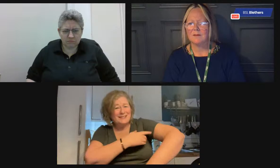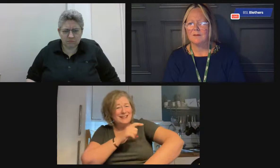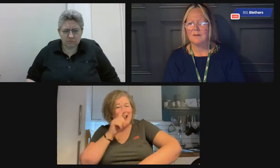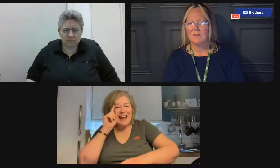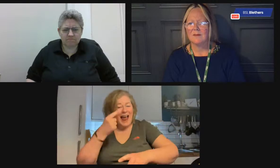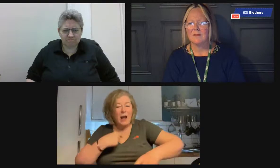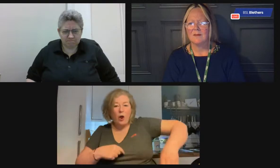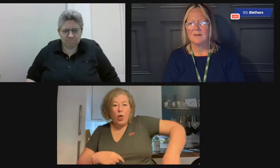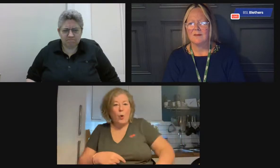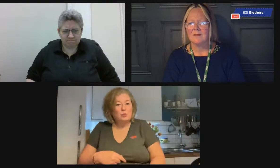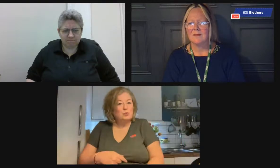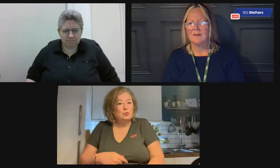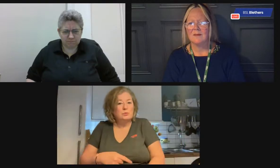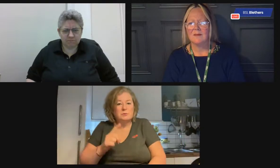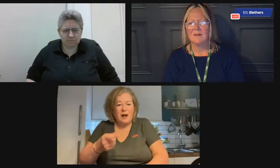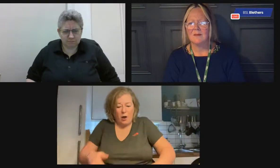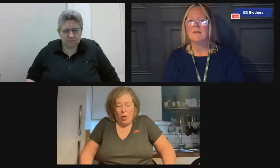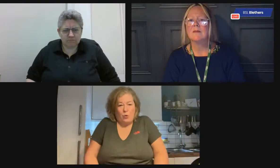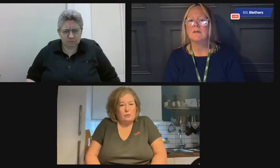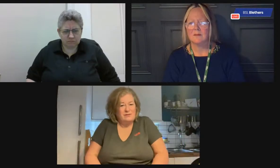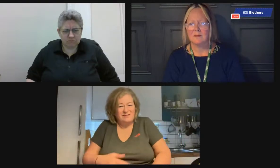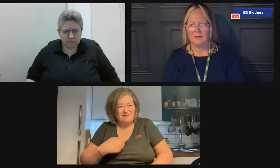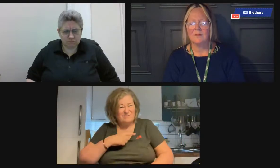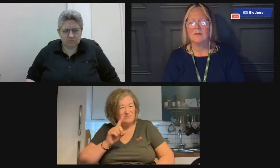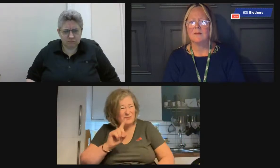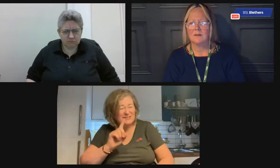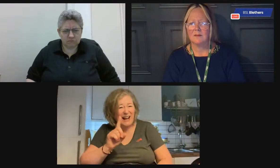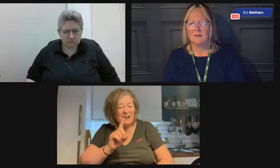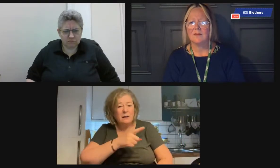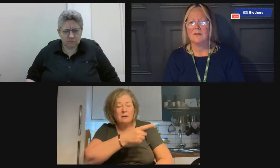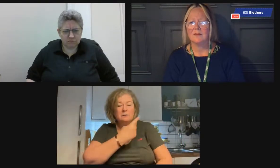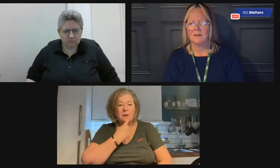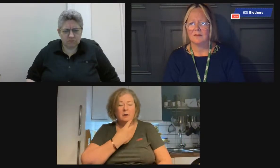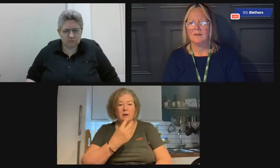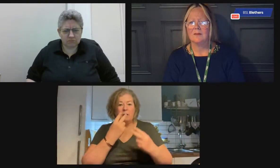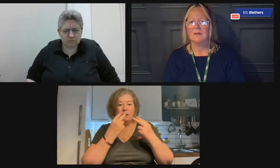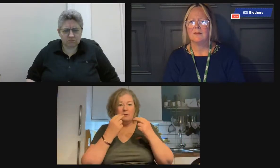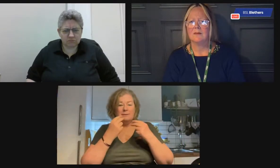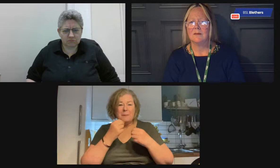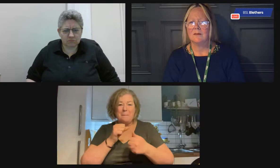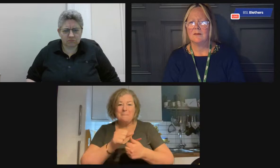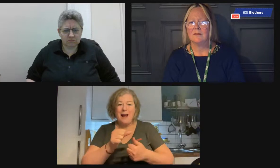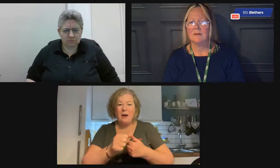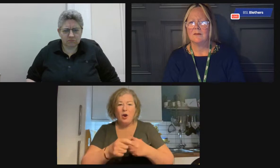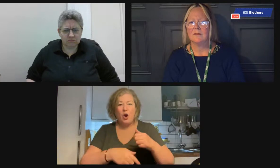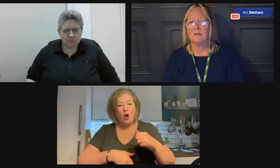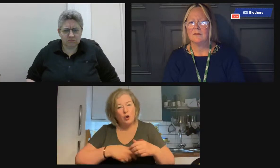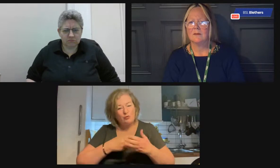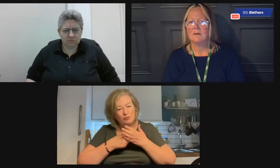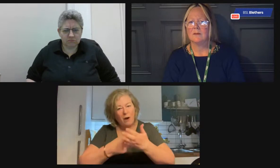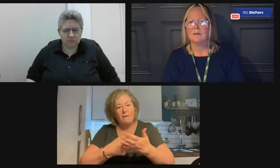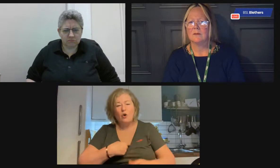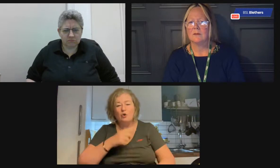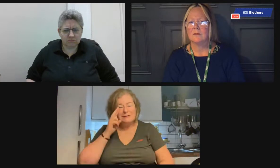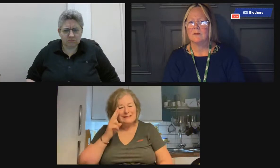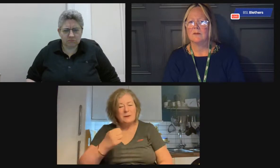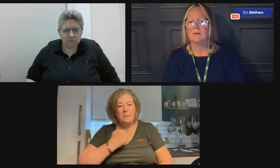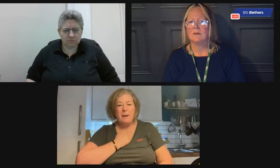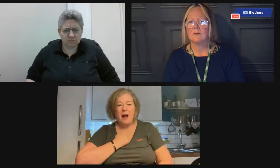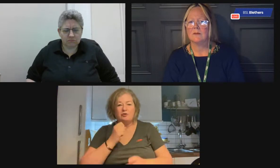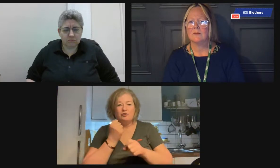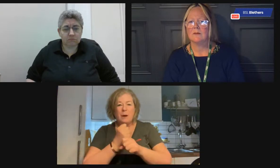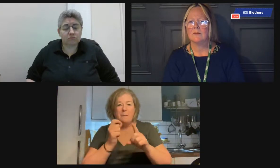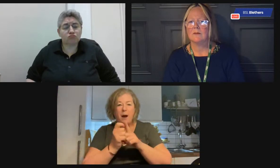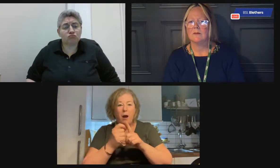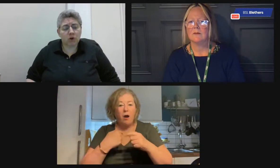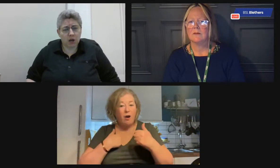rid of it. So it was pure accident that I actually said to the physiotherapist, "Look, what do you